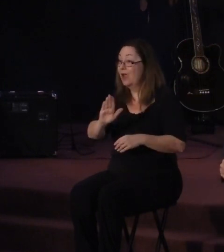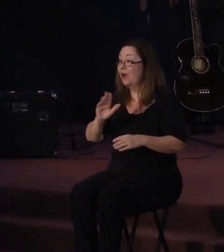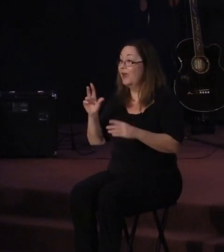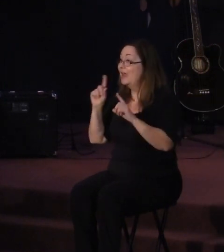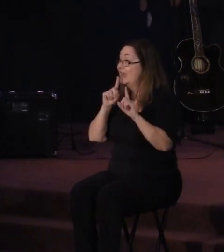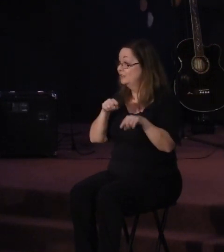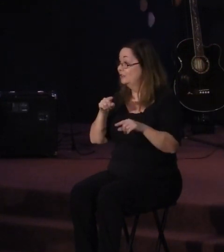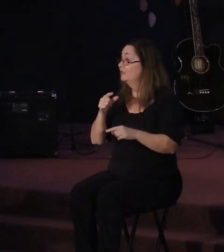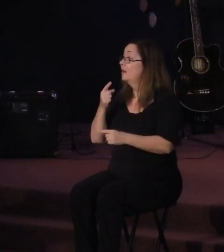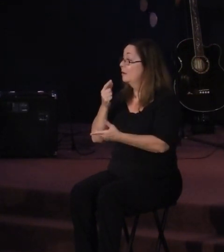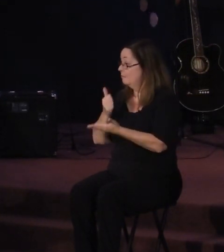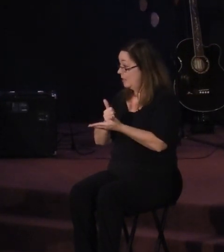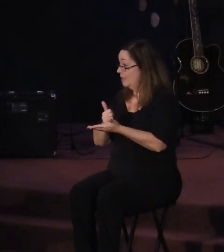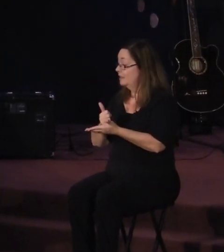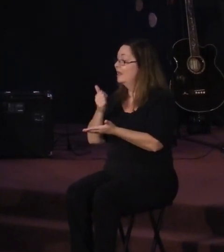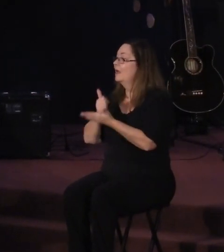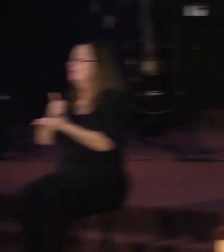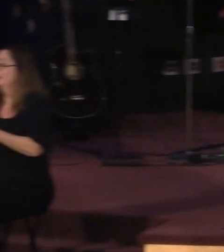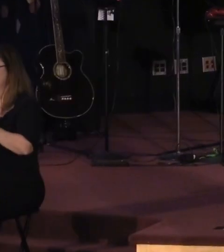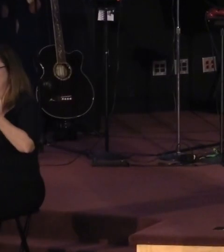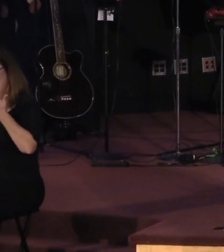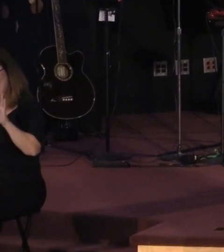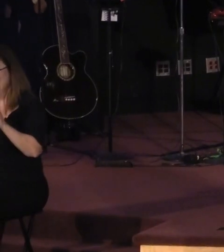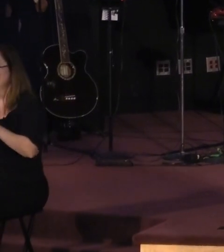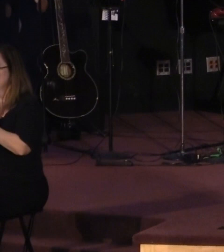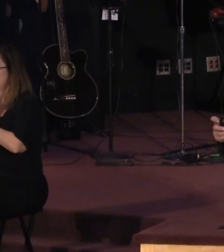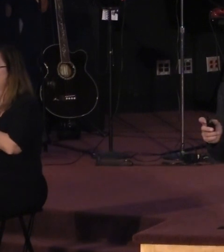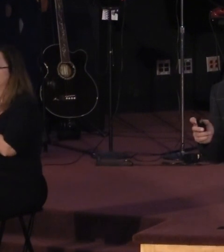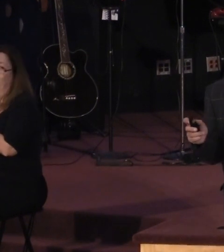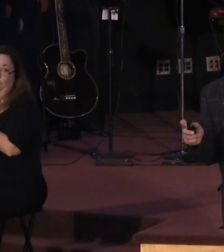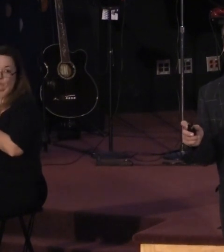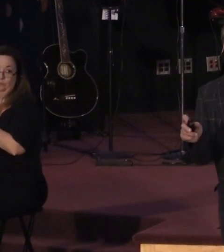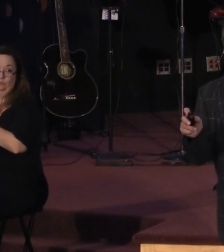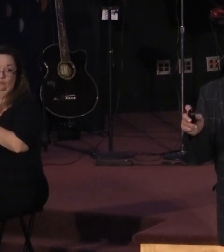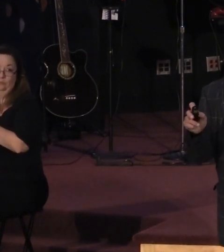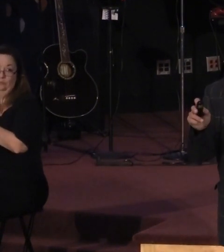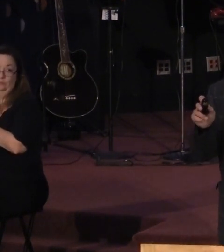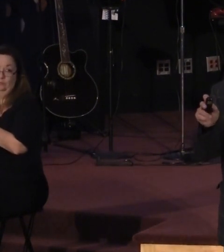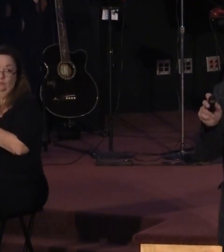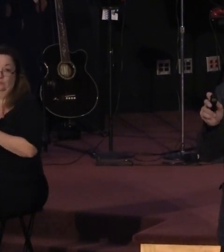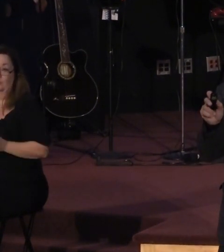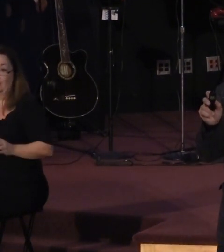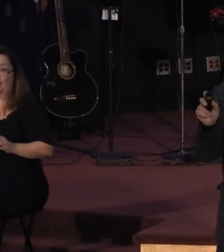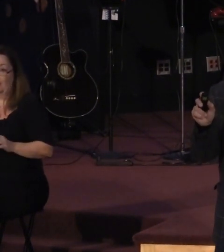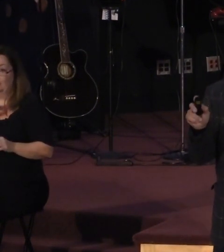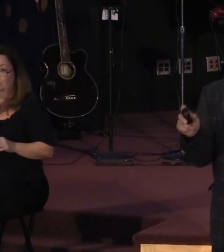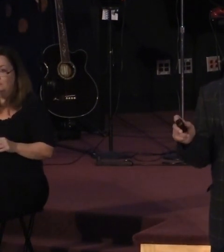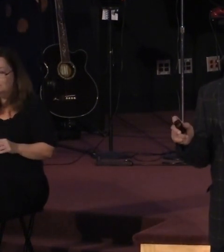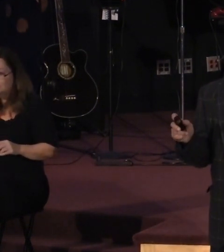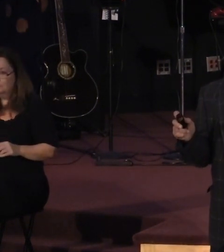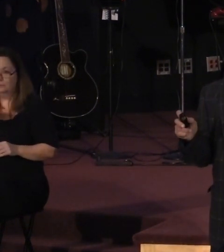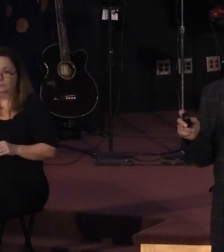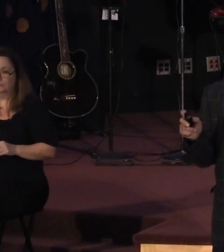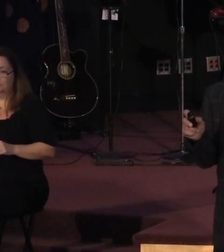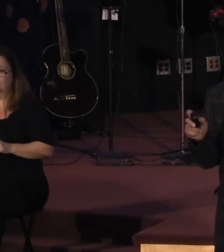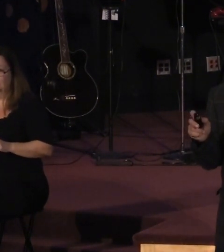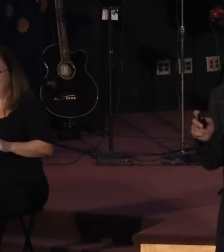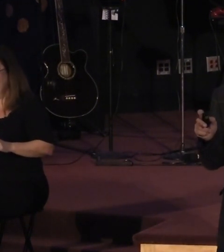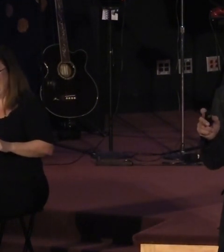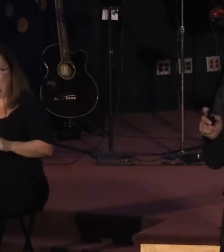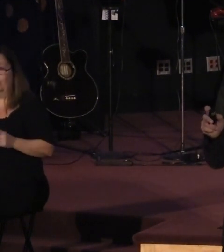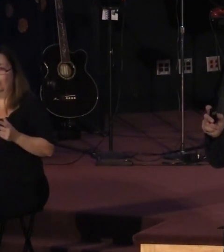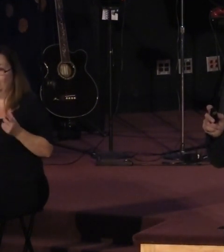Amen? All right, let's close. Move faster. I don't know why it keeps going back that way. I have no